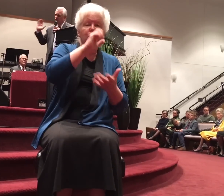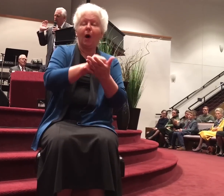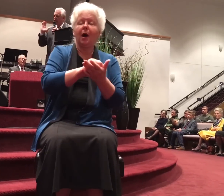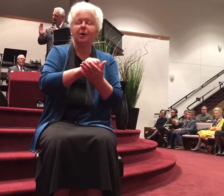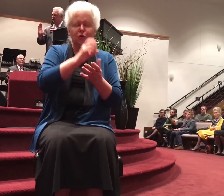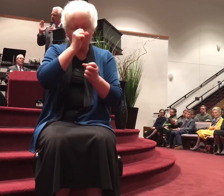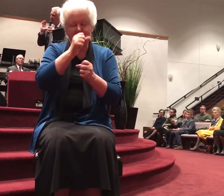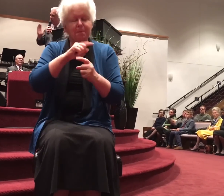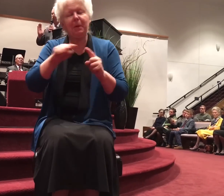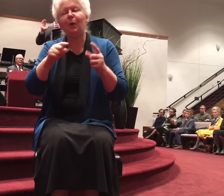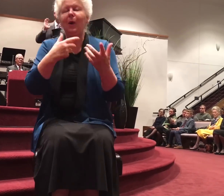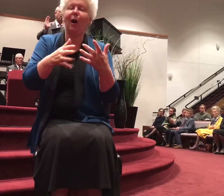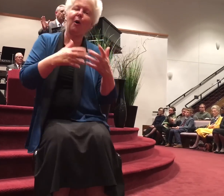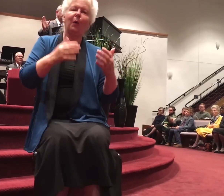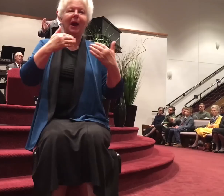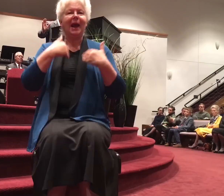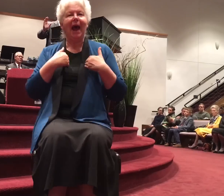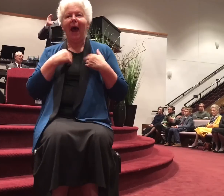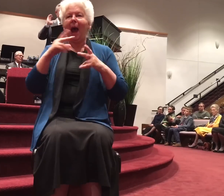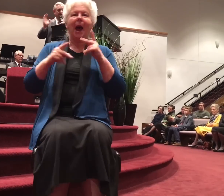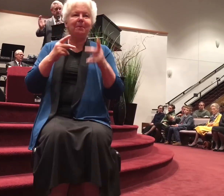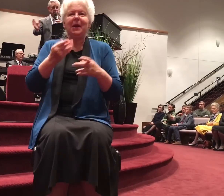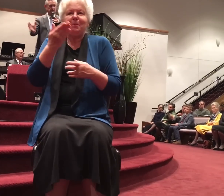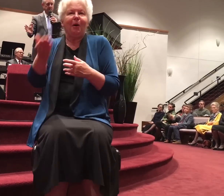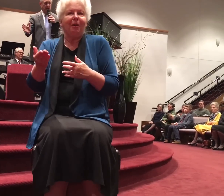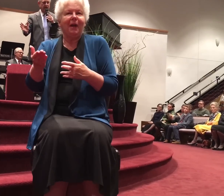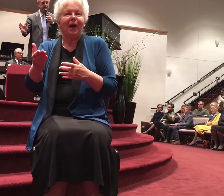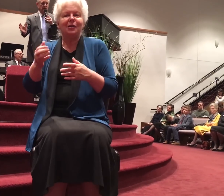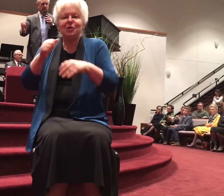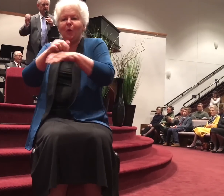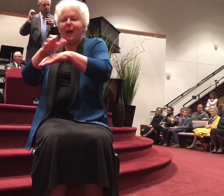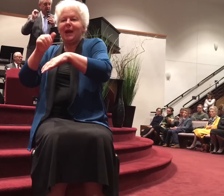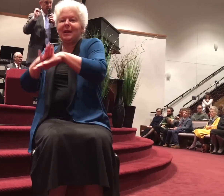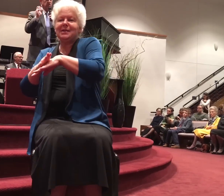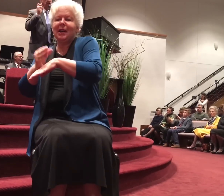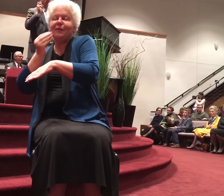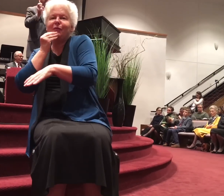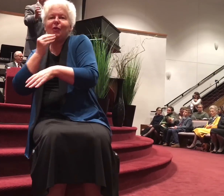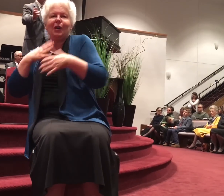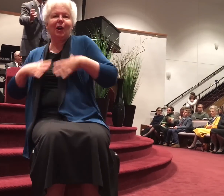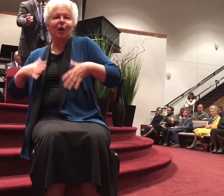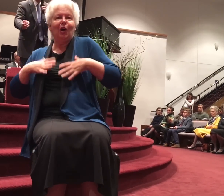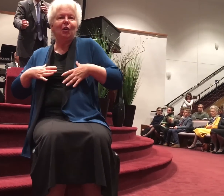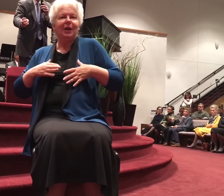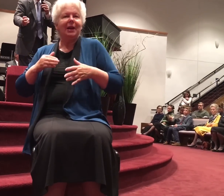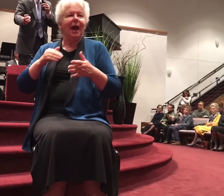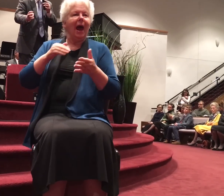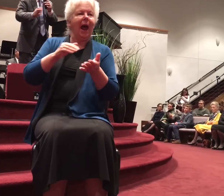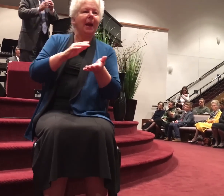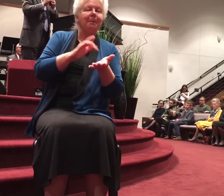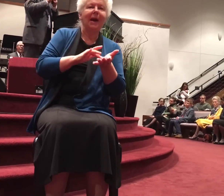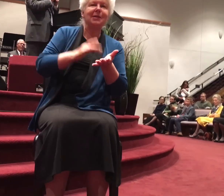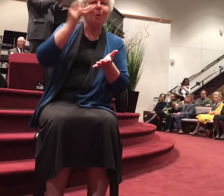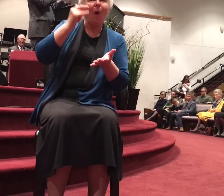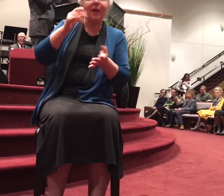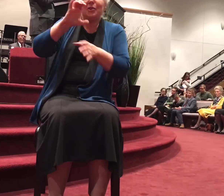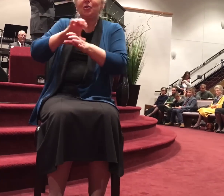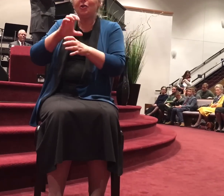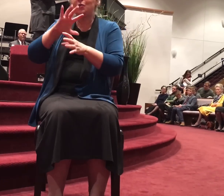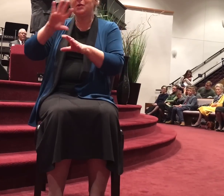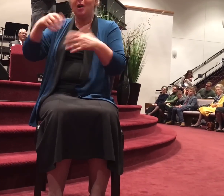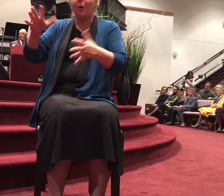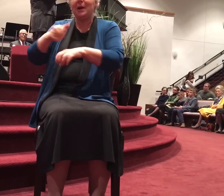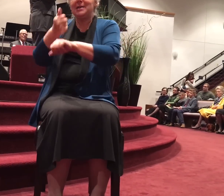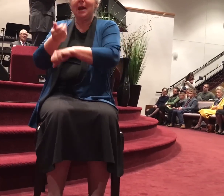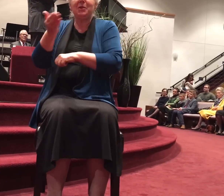We could directly send food and clothing and medical supplies because the church was there. You read about a